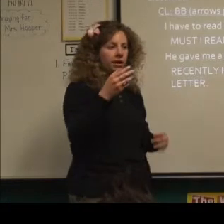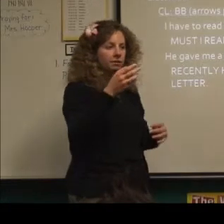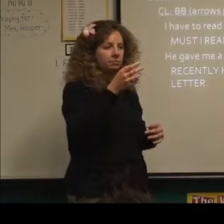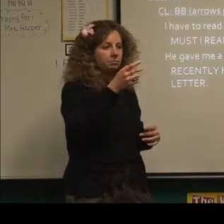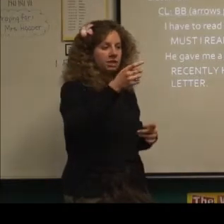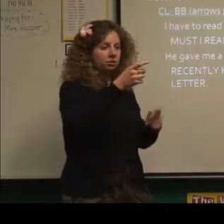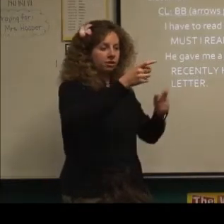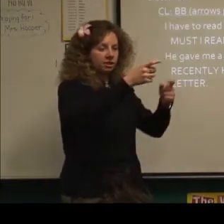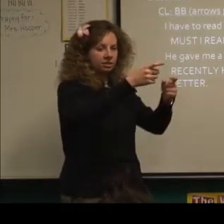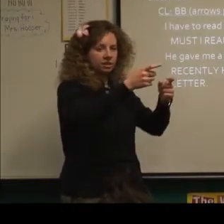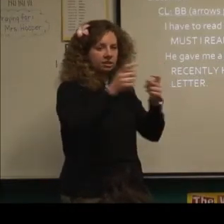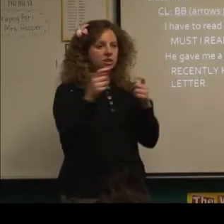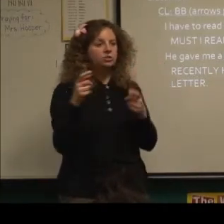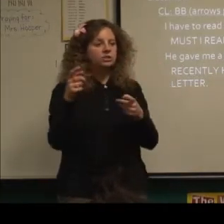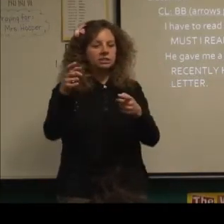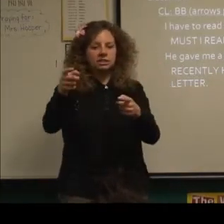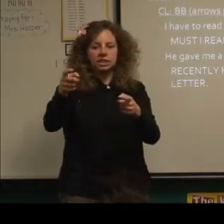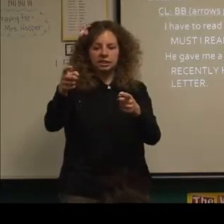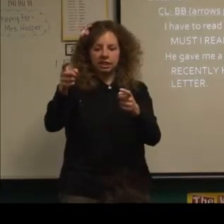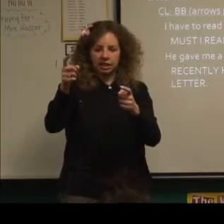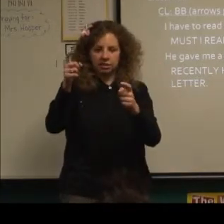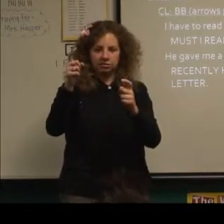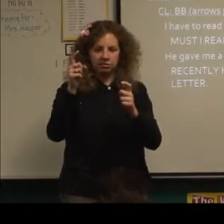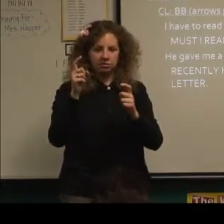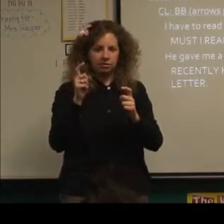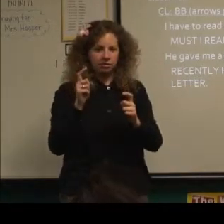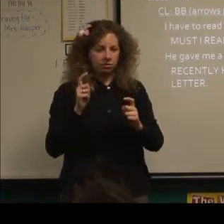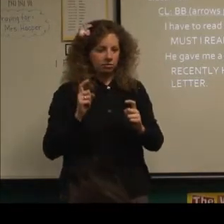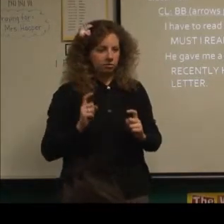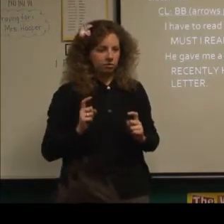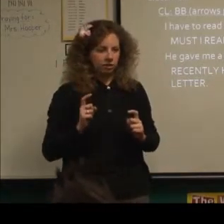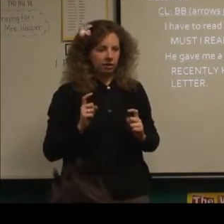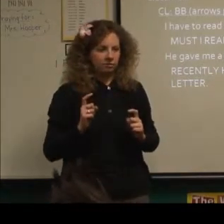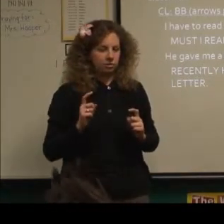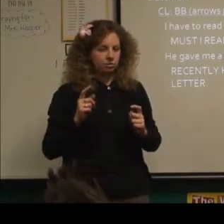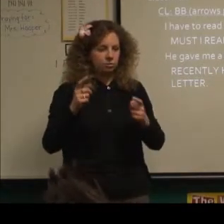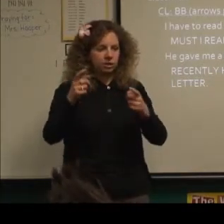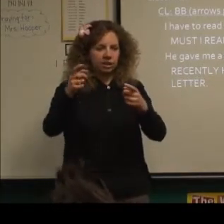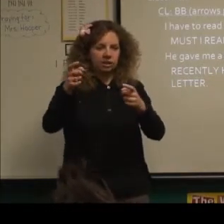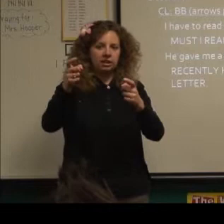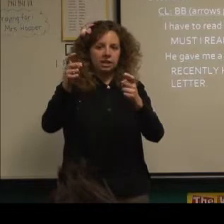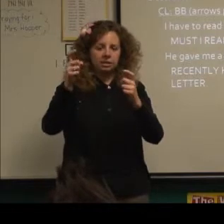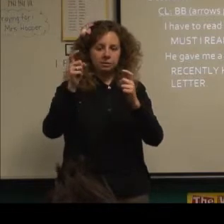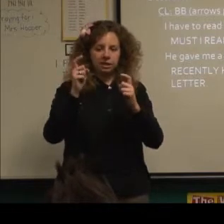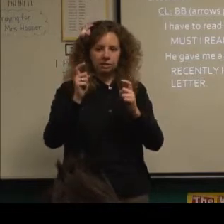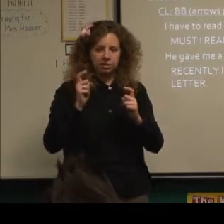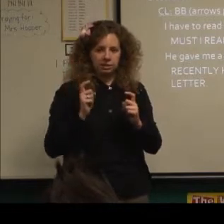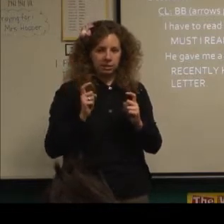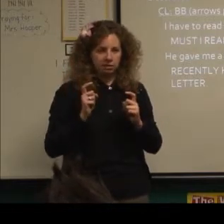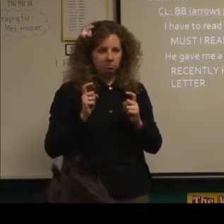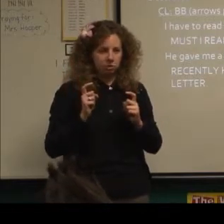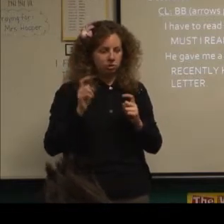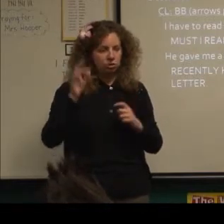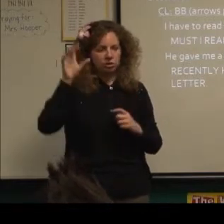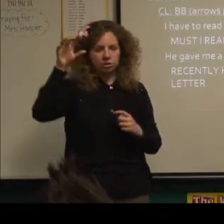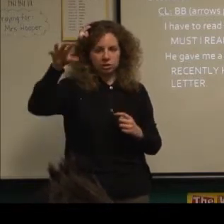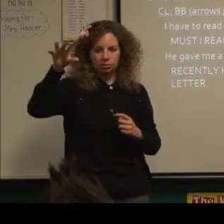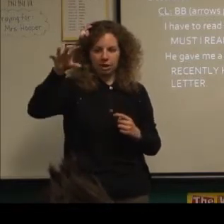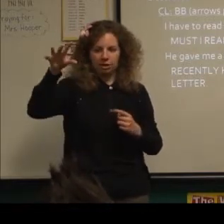by me going like this, okay, so this is the sign like give. Okay, so this would be like, it's being given to me, so you know that there's someone